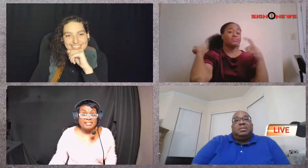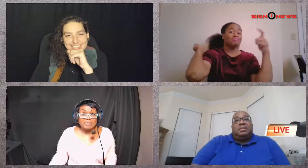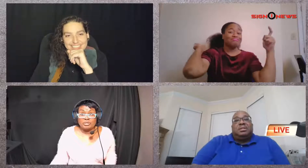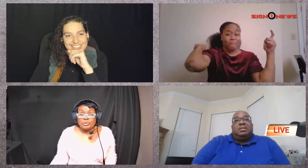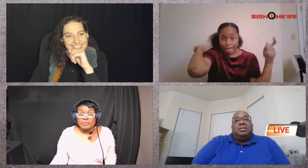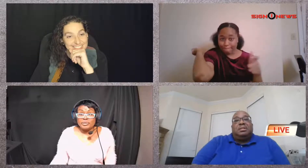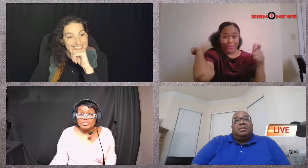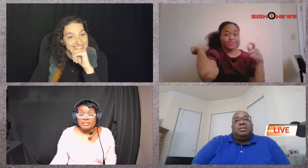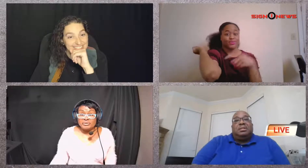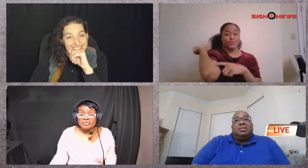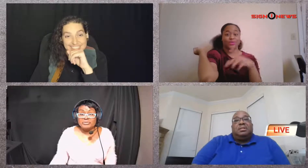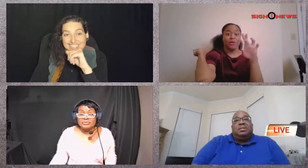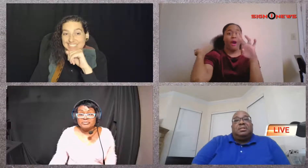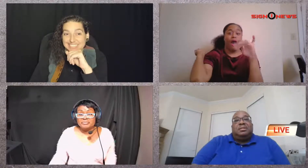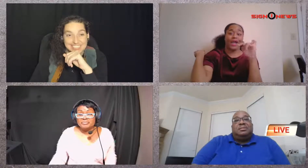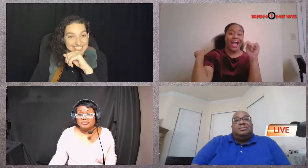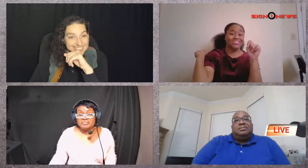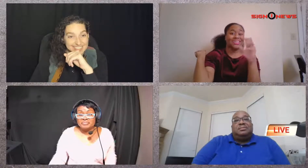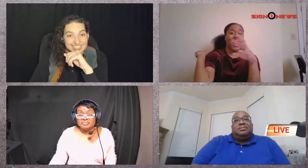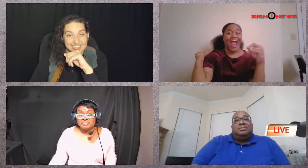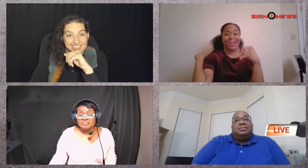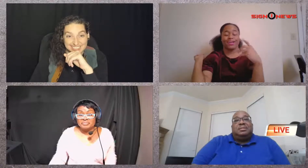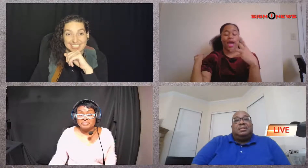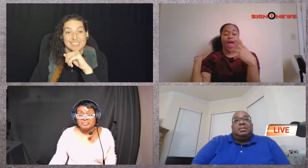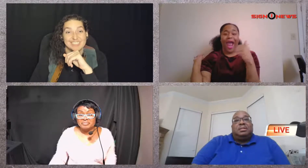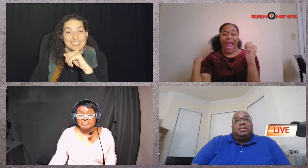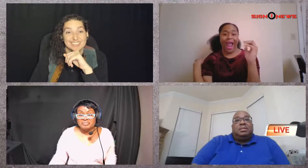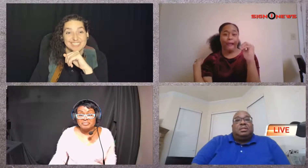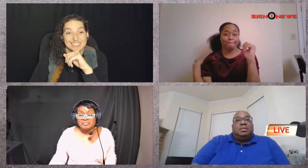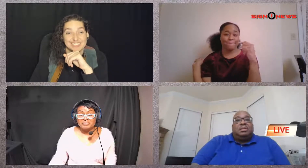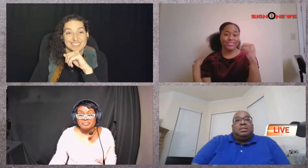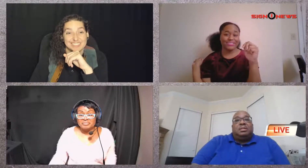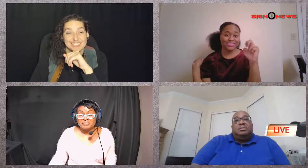And I had to decide which one I wanted to go to.